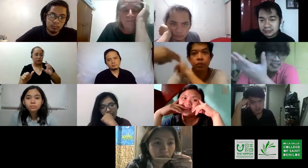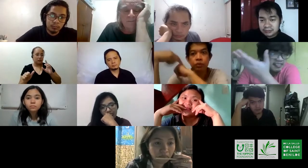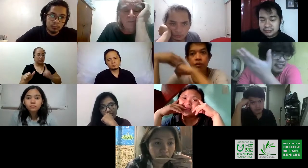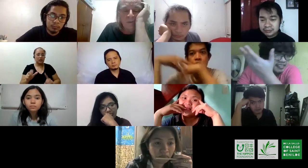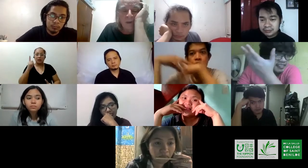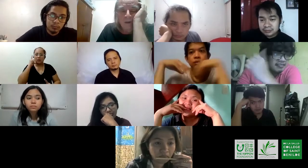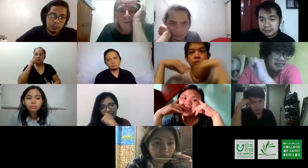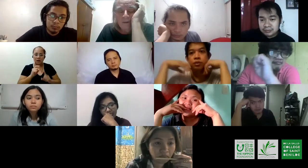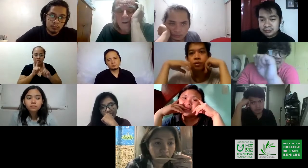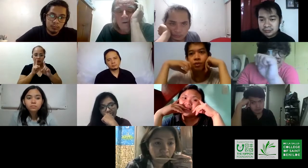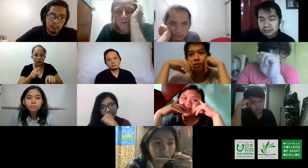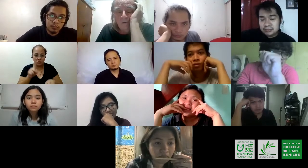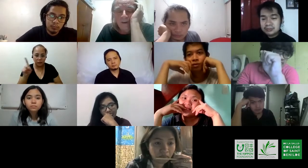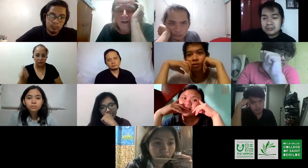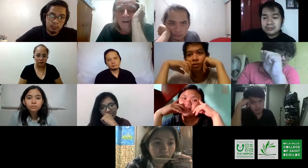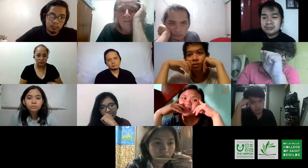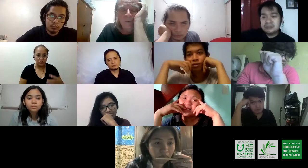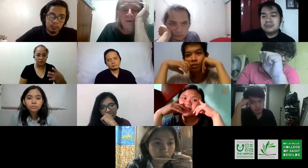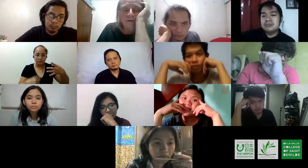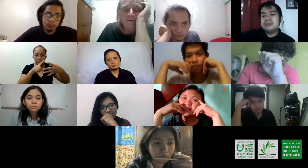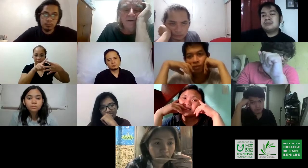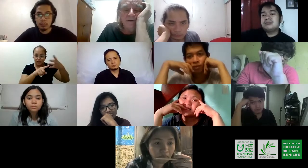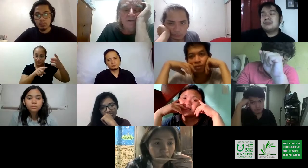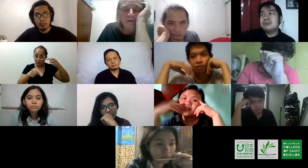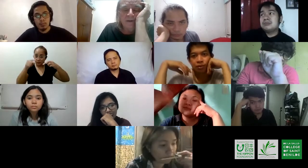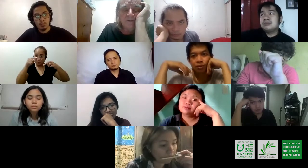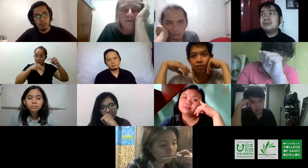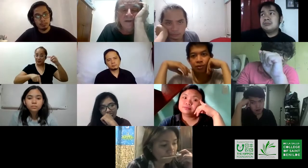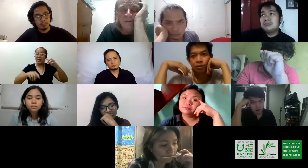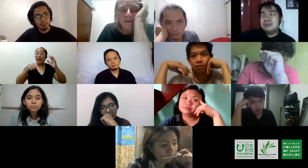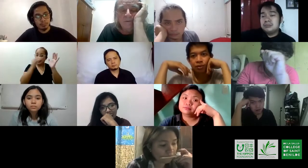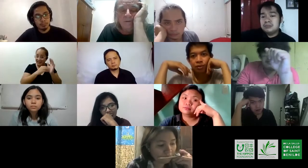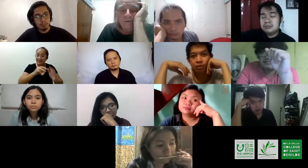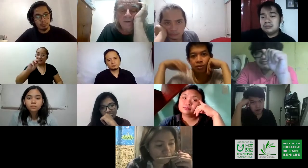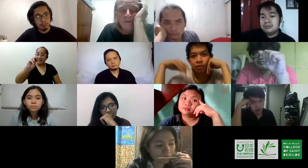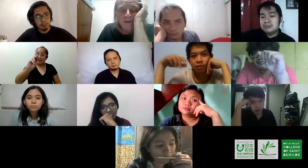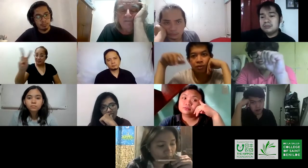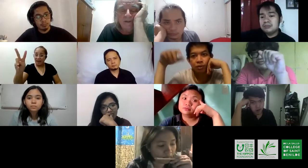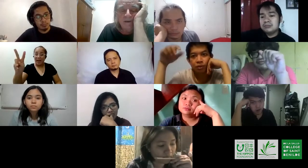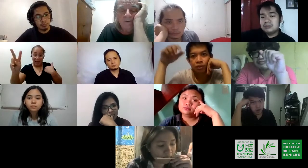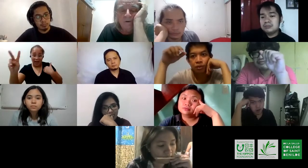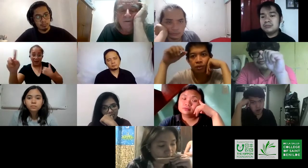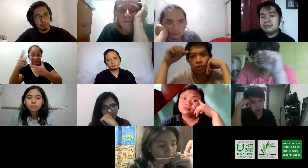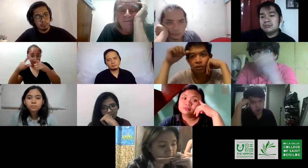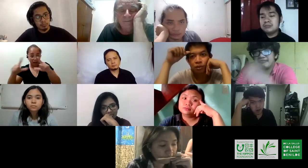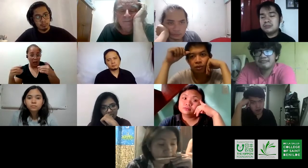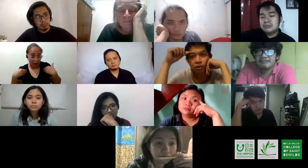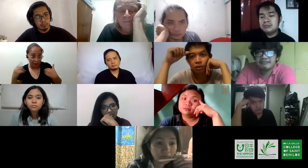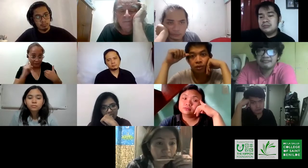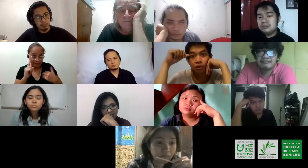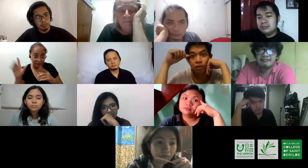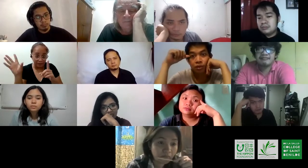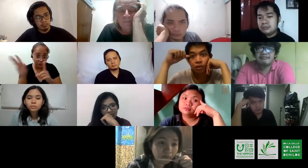question. So go back. Martha's Vineyard has a sign language. Does it have a deaf culture?